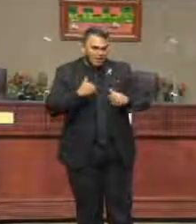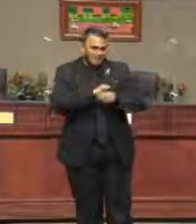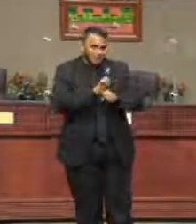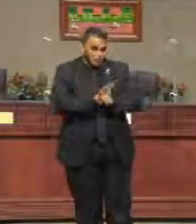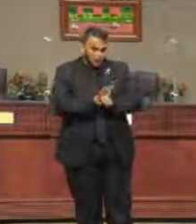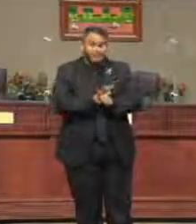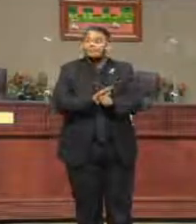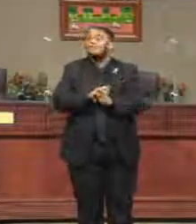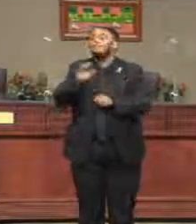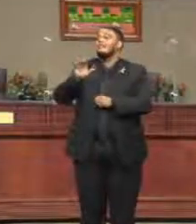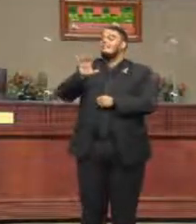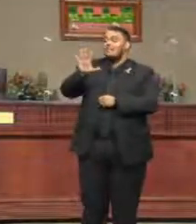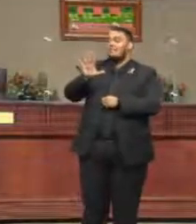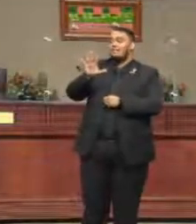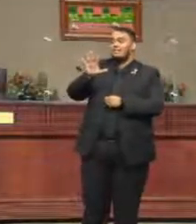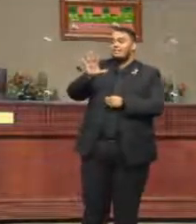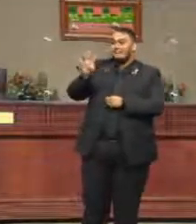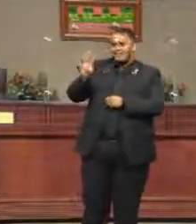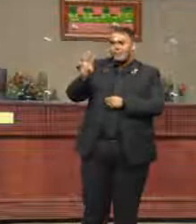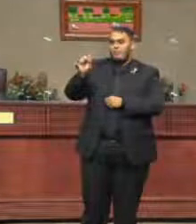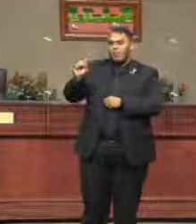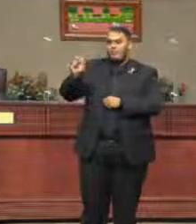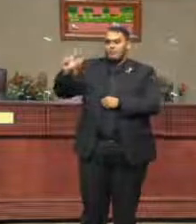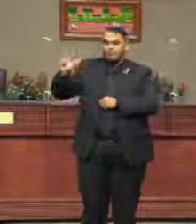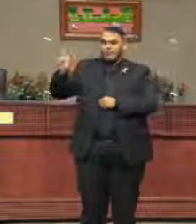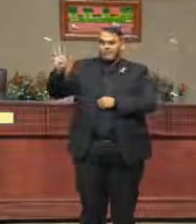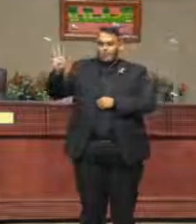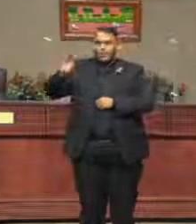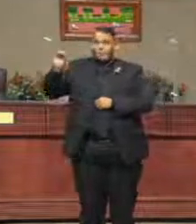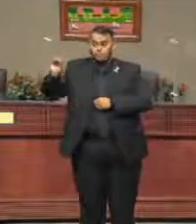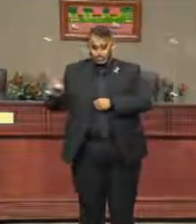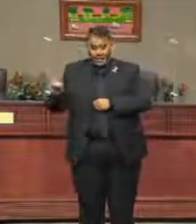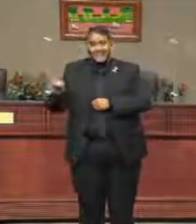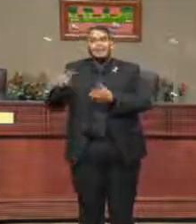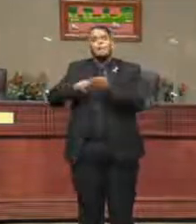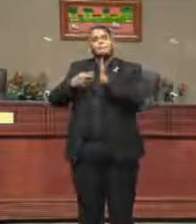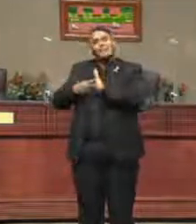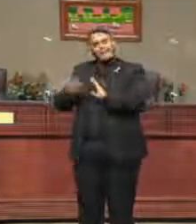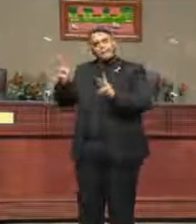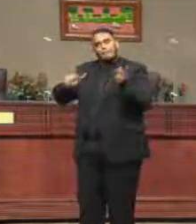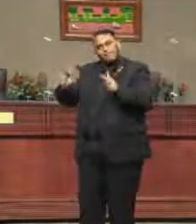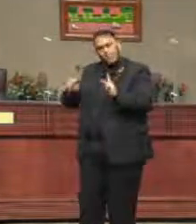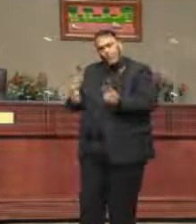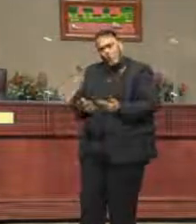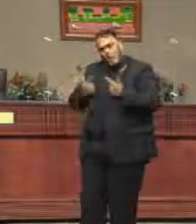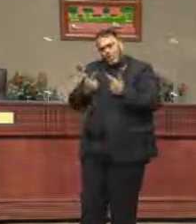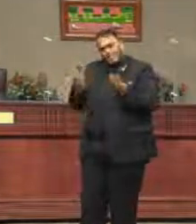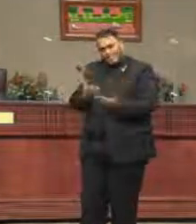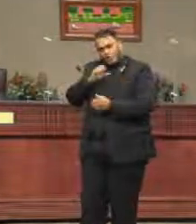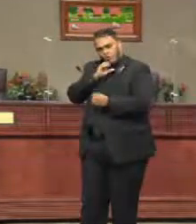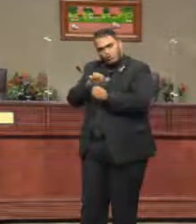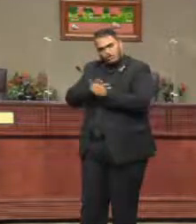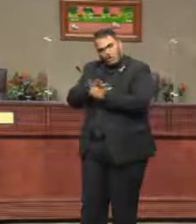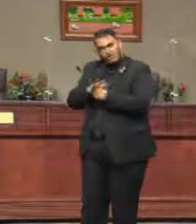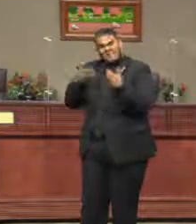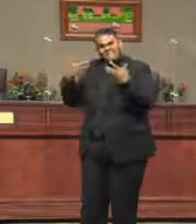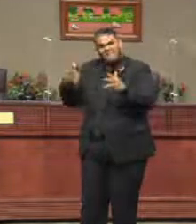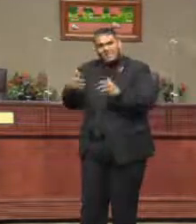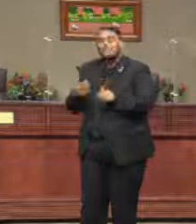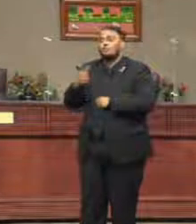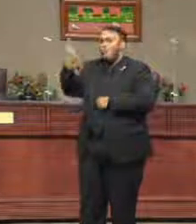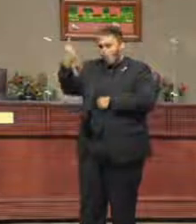57.34% of county residents 12 years of age and older have had at least one dose of the